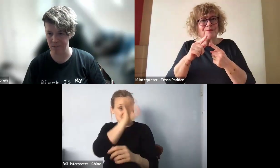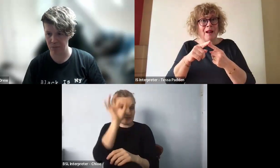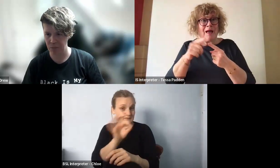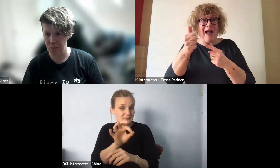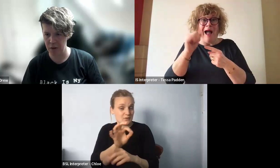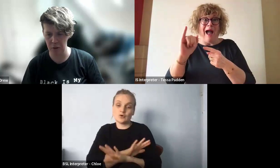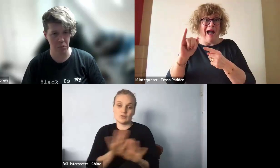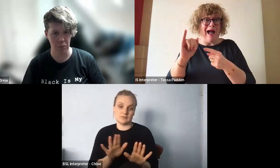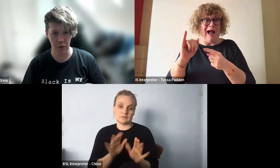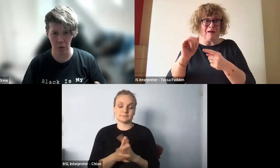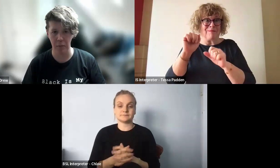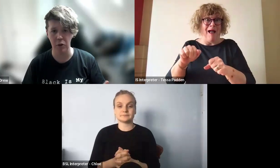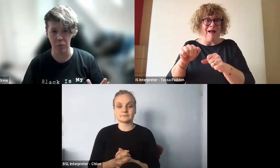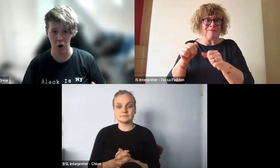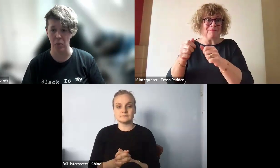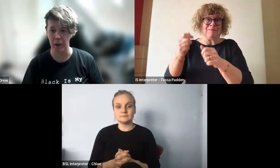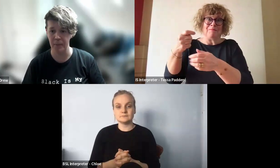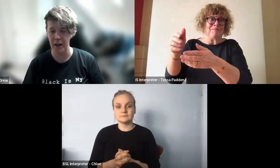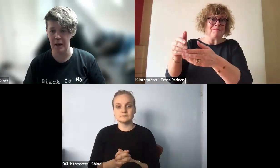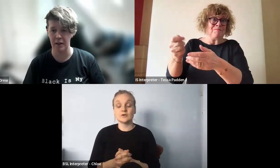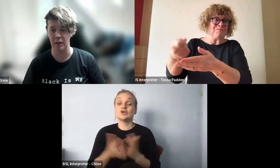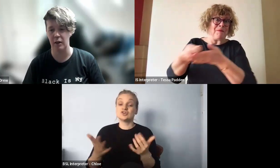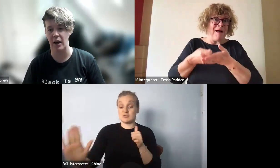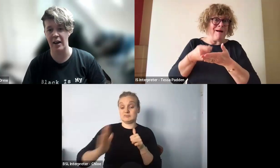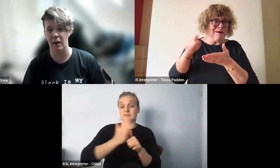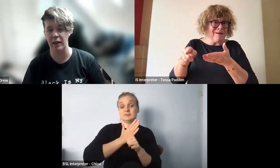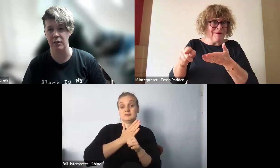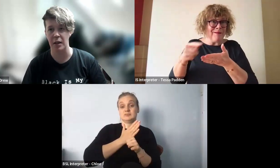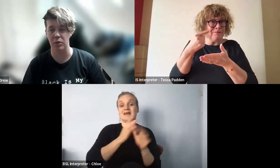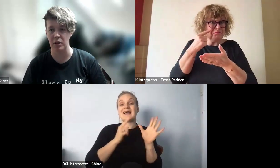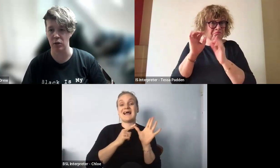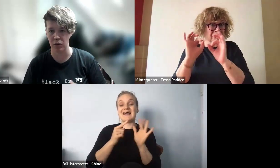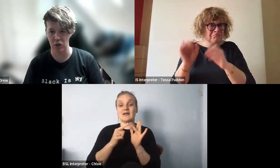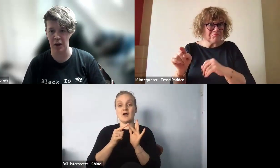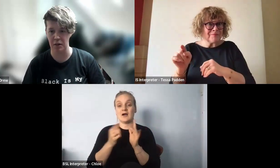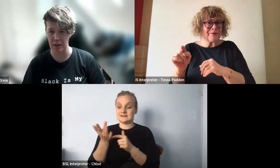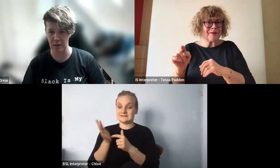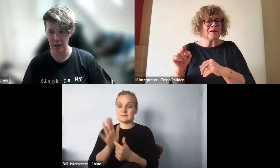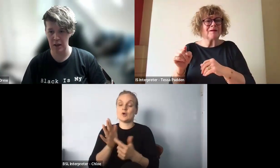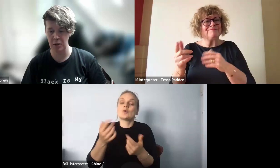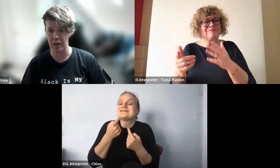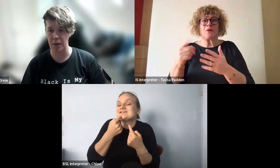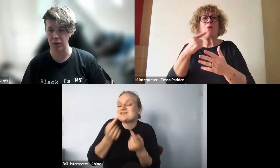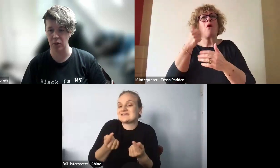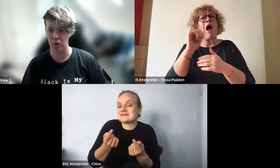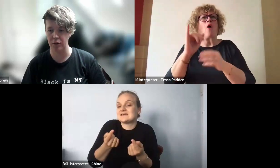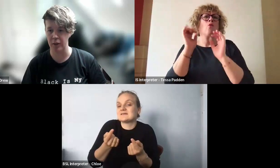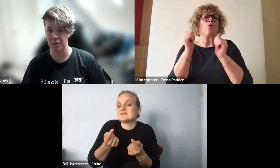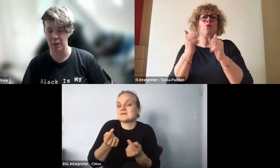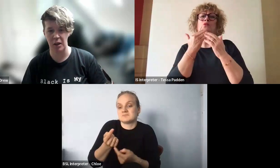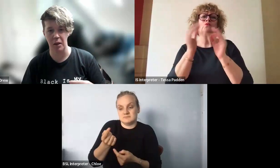to. So one of the most primary is that AI is demonstrated or suggested to be able